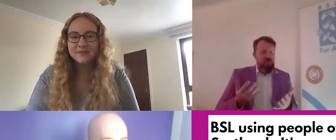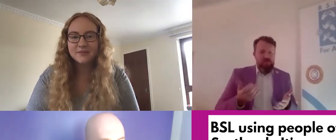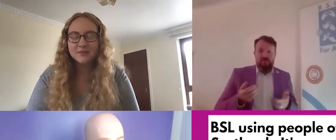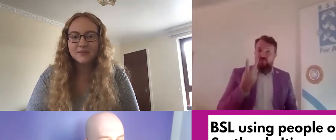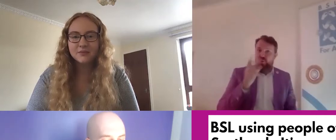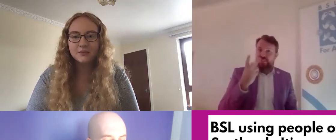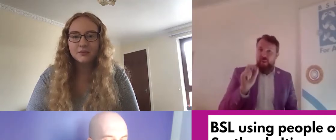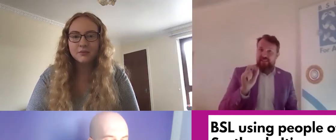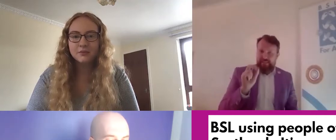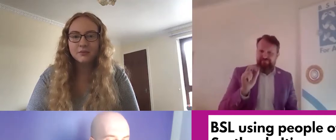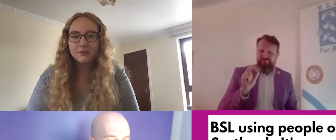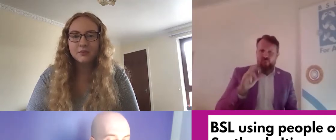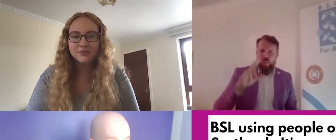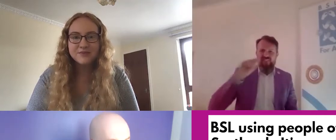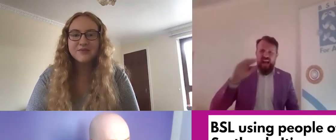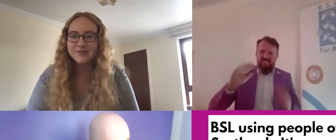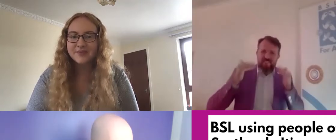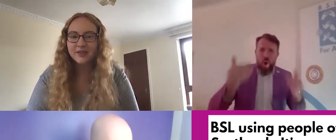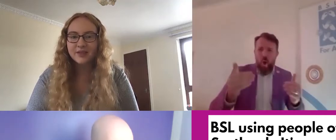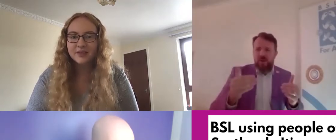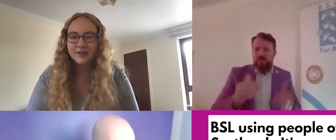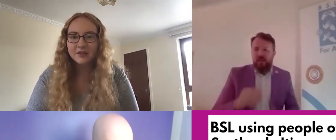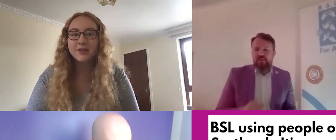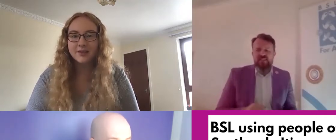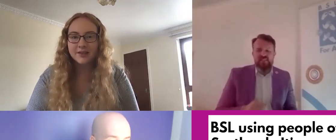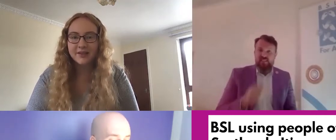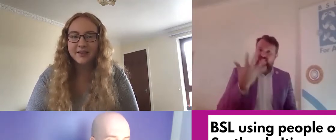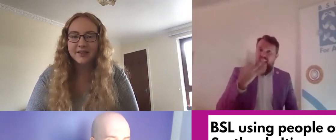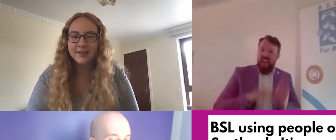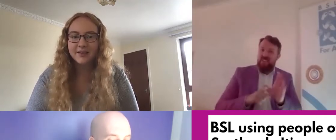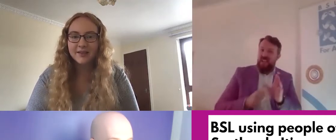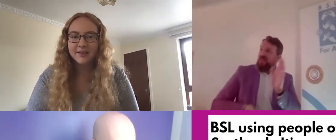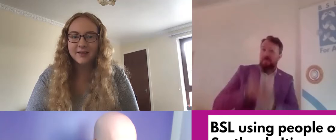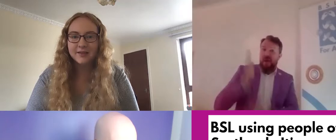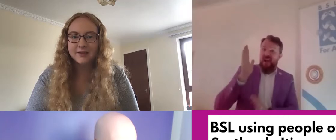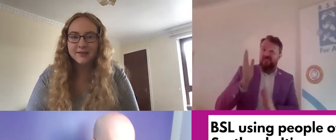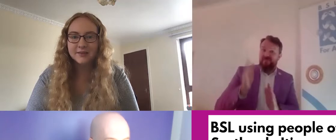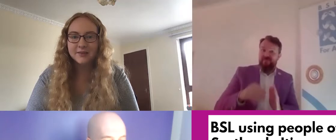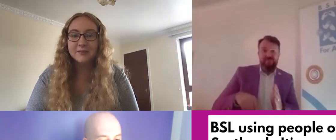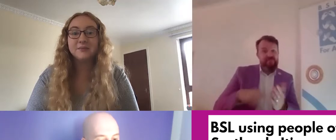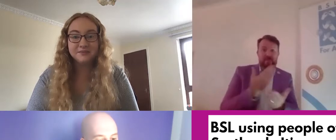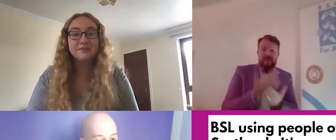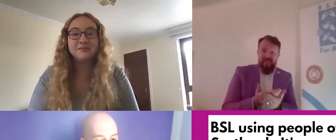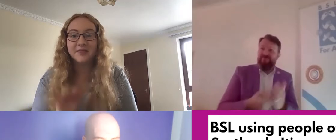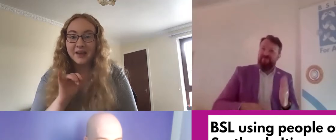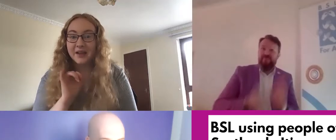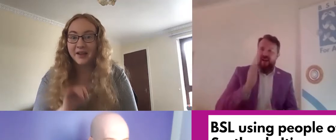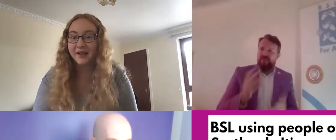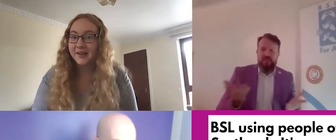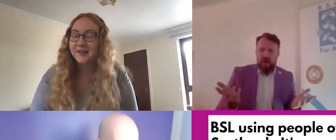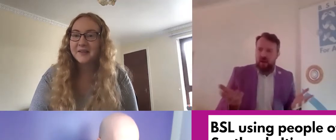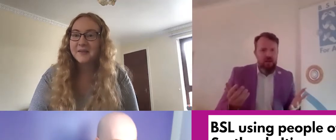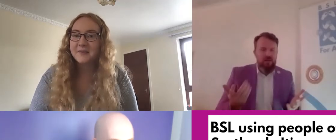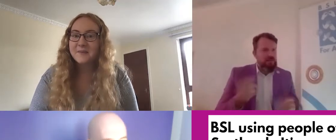Scotland. It's now 2020. I can't believe it's been 5 years already. That it feels